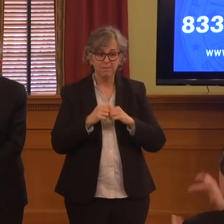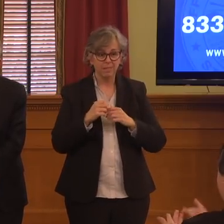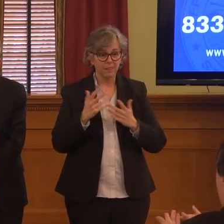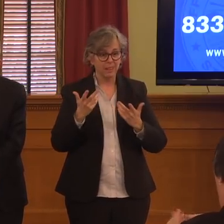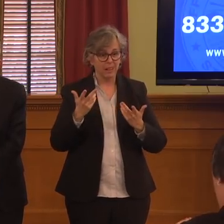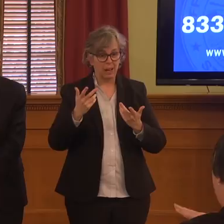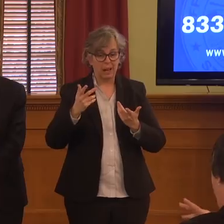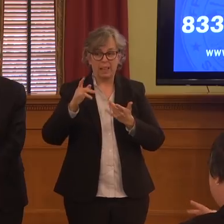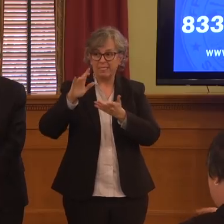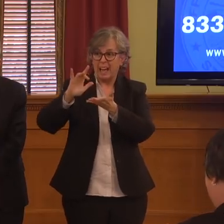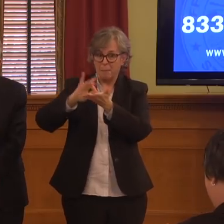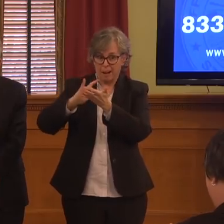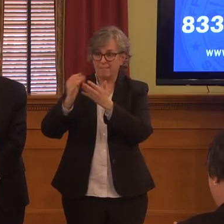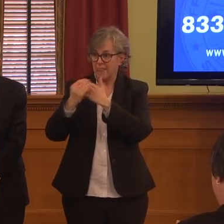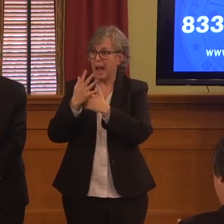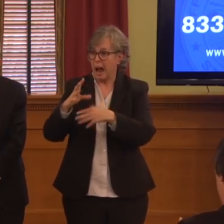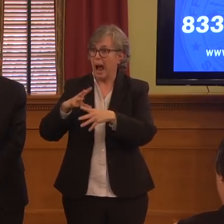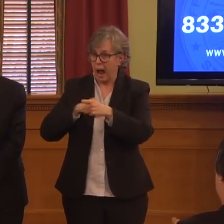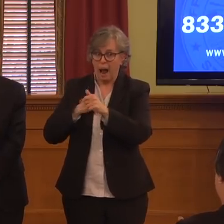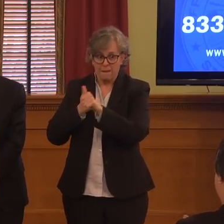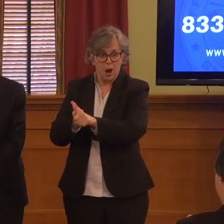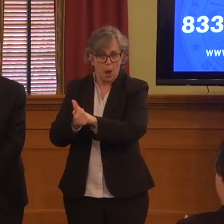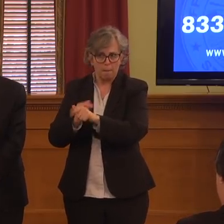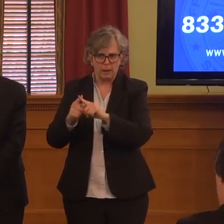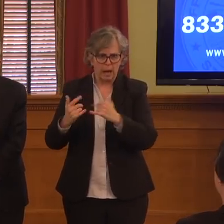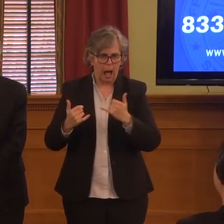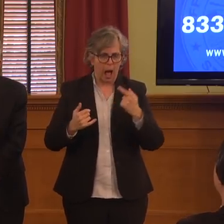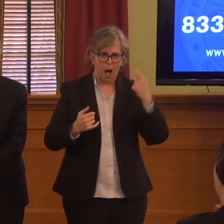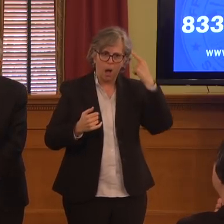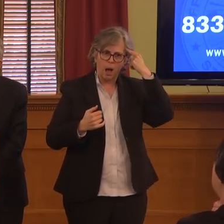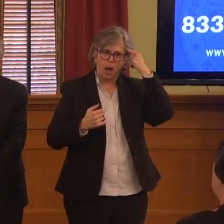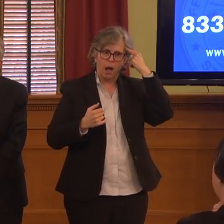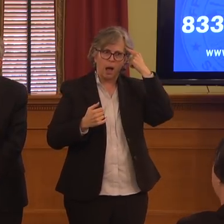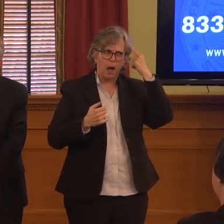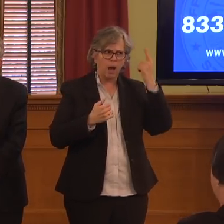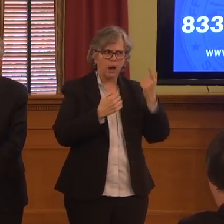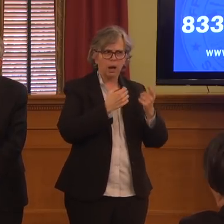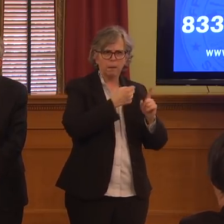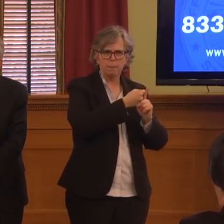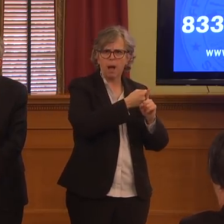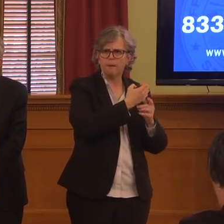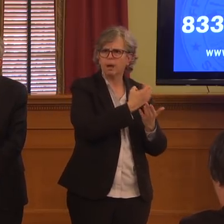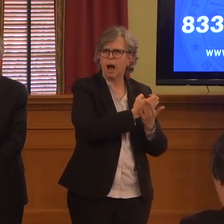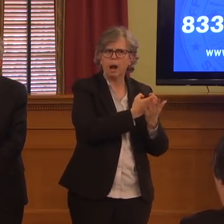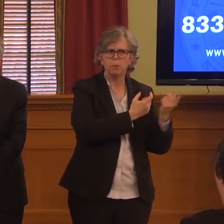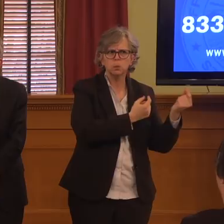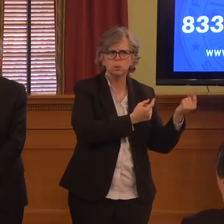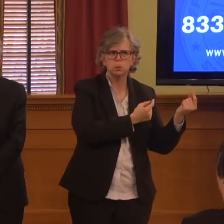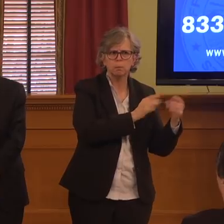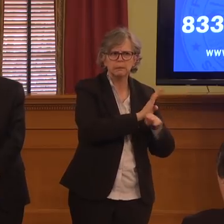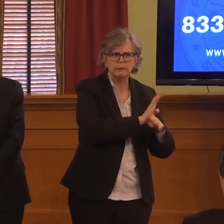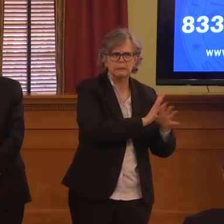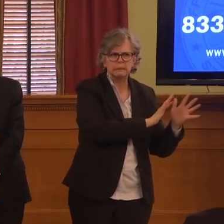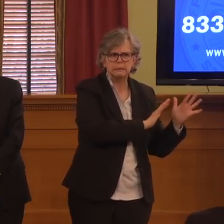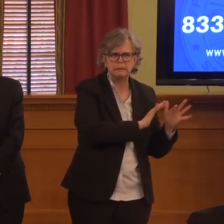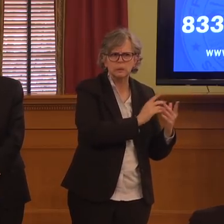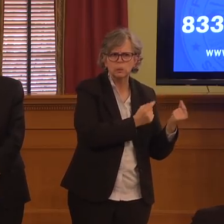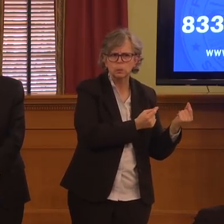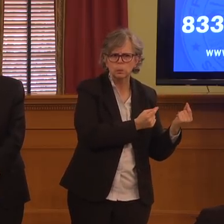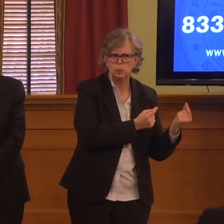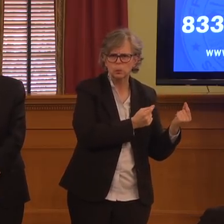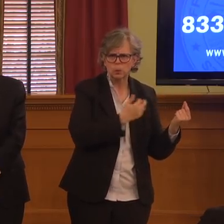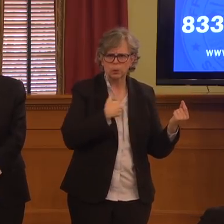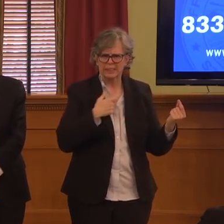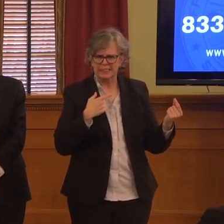advice and also minimize the economic impact, because we know that the restrictions that come